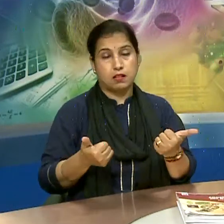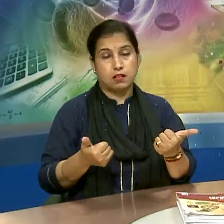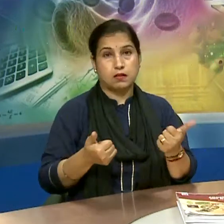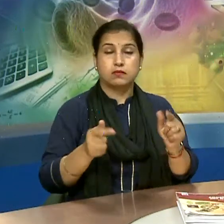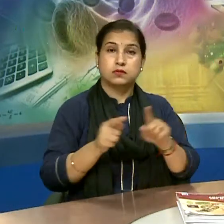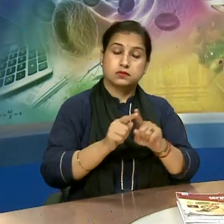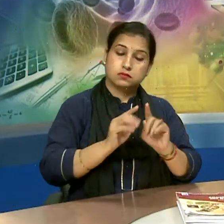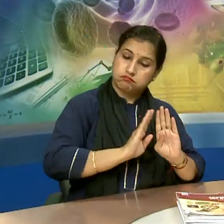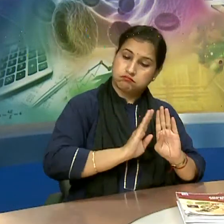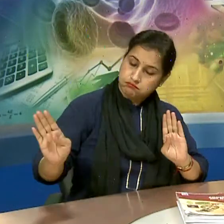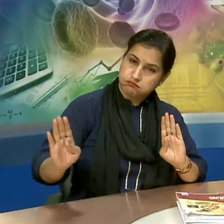or curve,